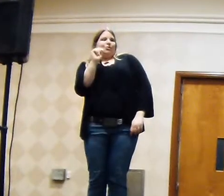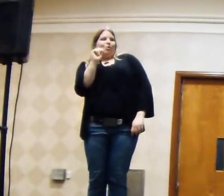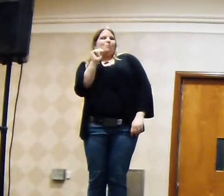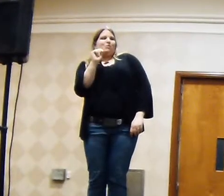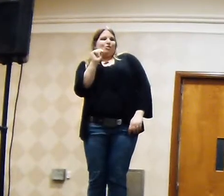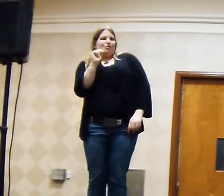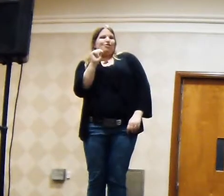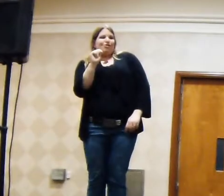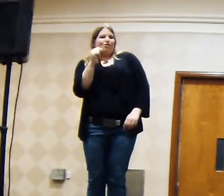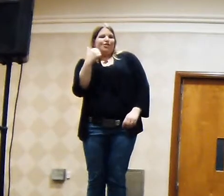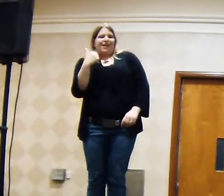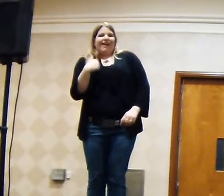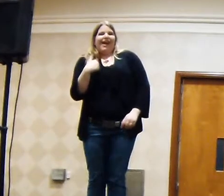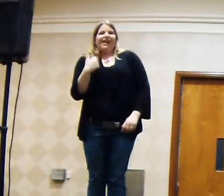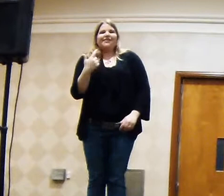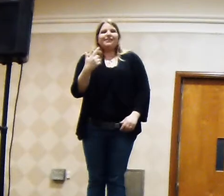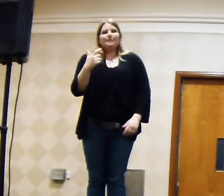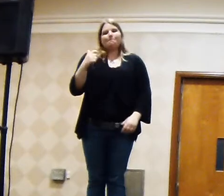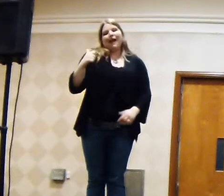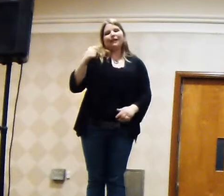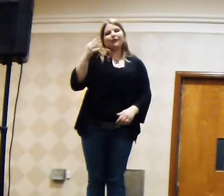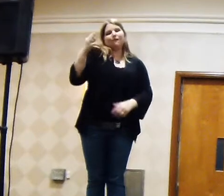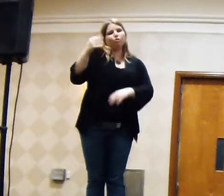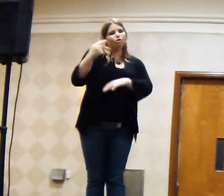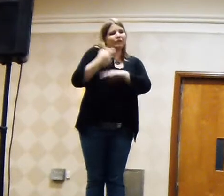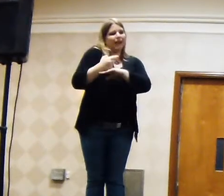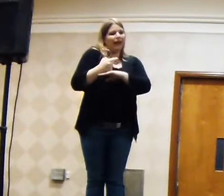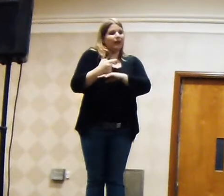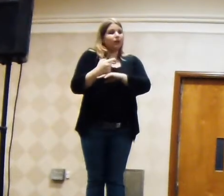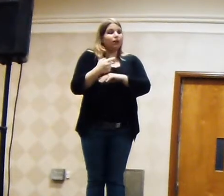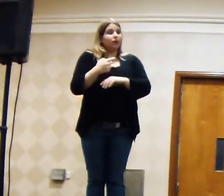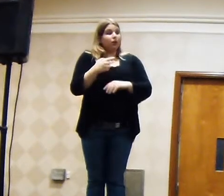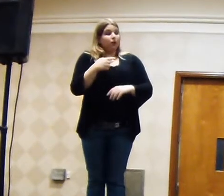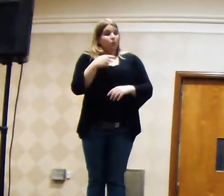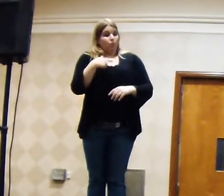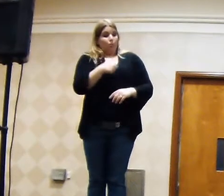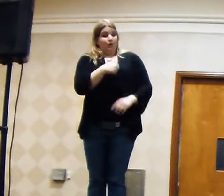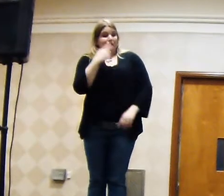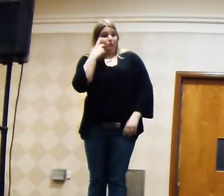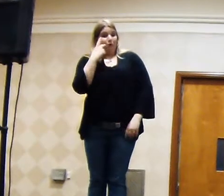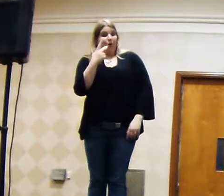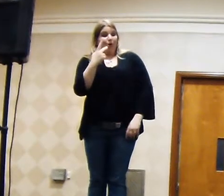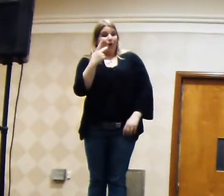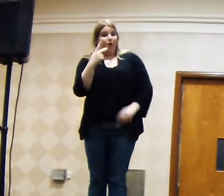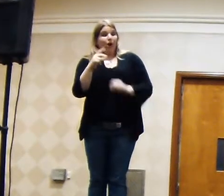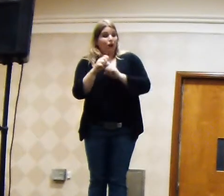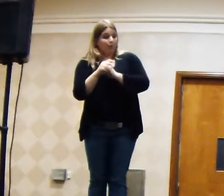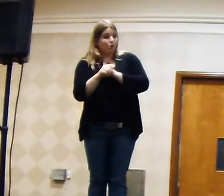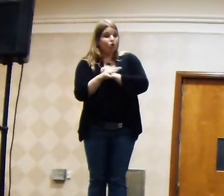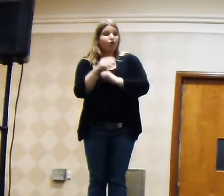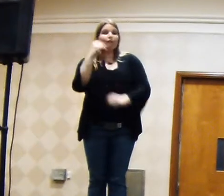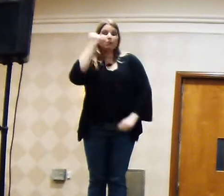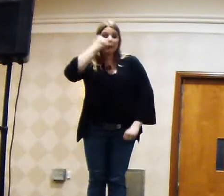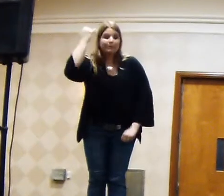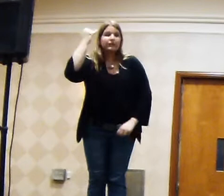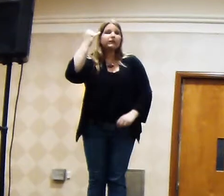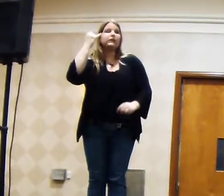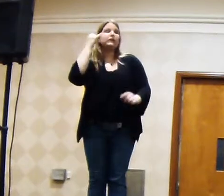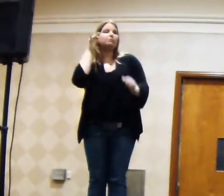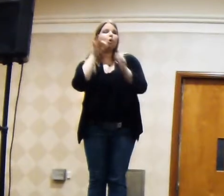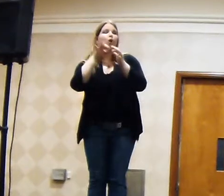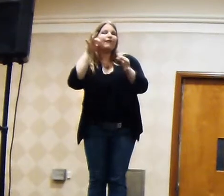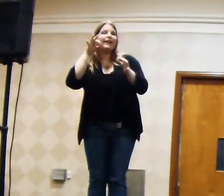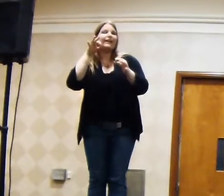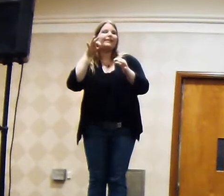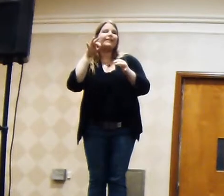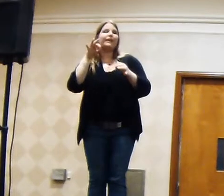to the Future Day, where suddenly you're seeing all these commercials for Pepsi Perfect or for